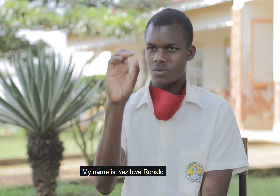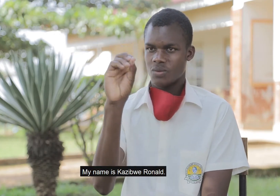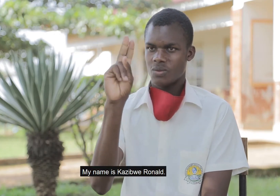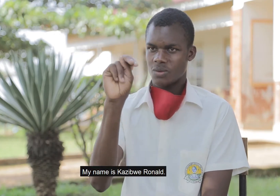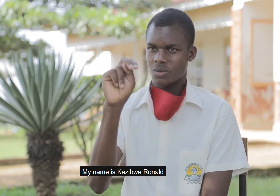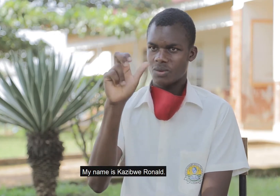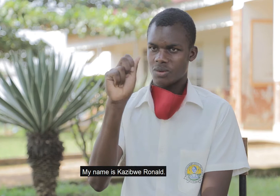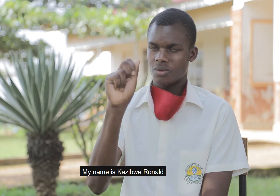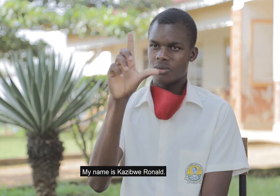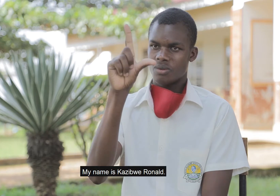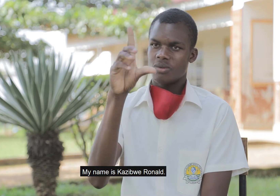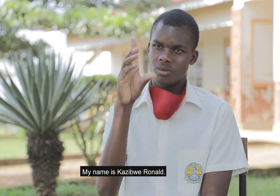My name is Kazibwe Ronald.